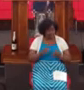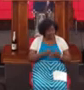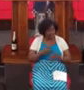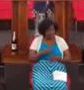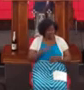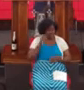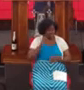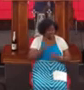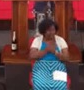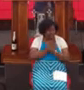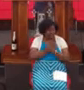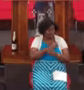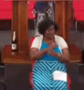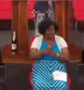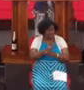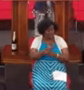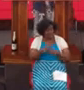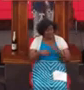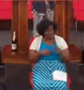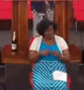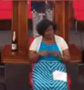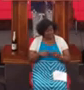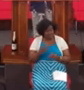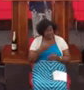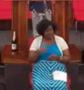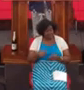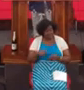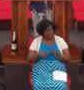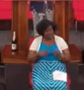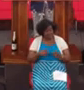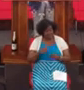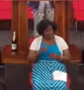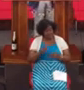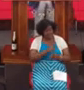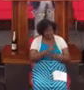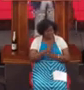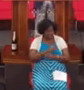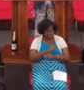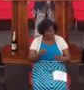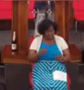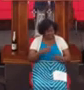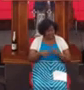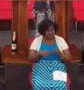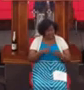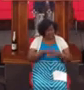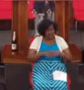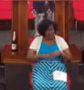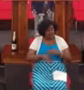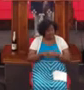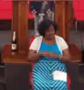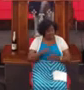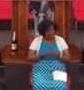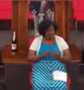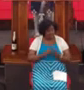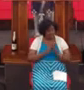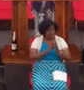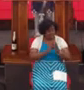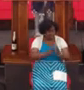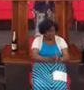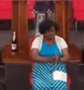supposed to love and care about. These people could care nothing about the compassion that should be demonstrated